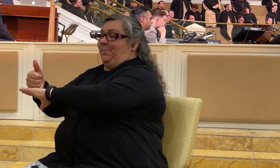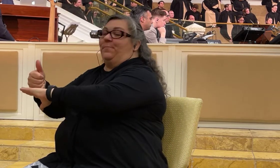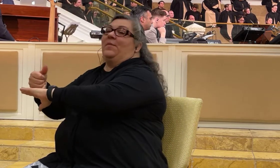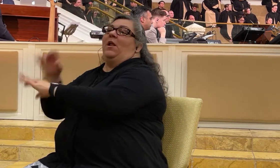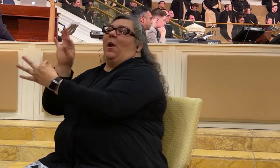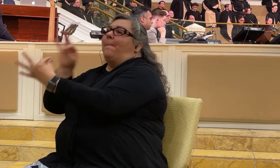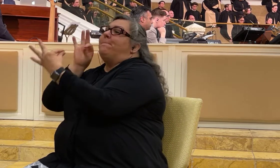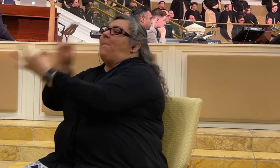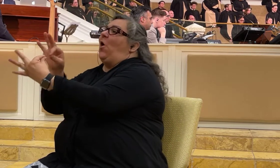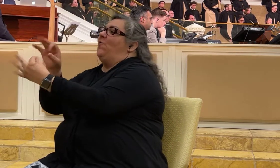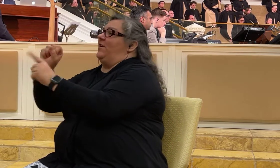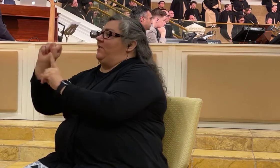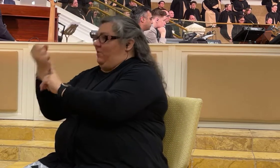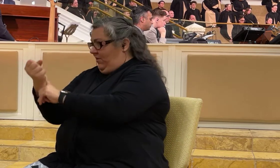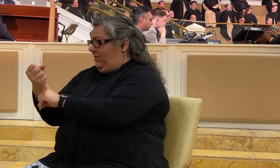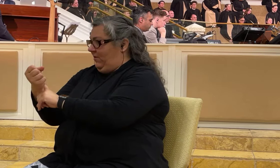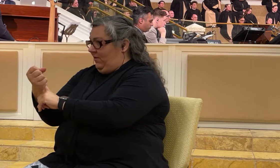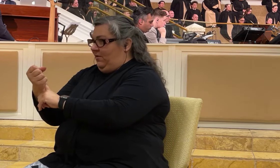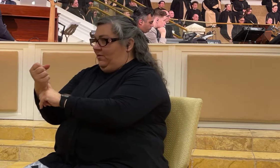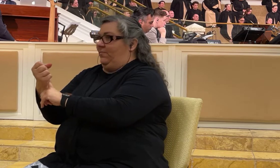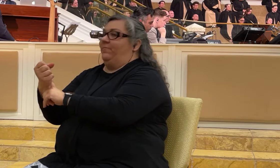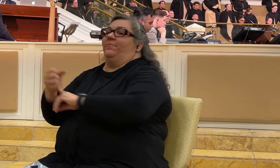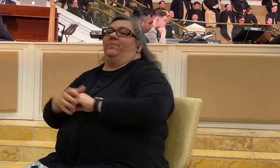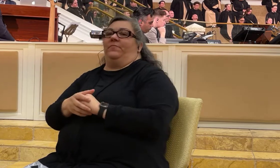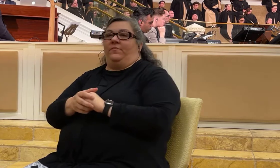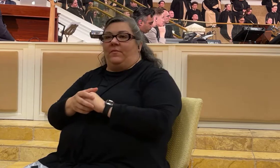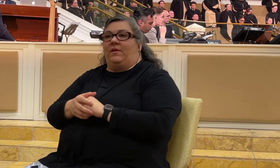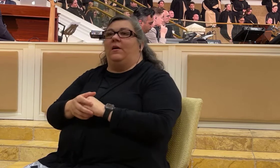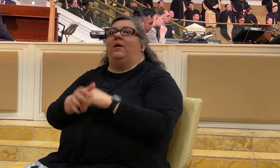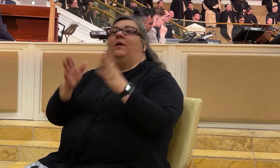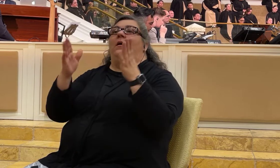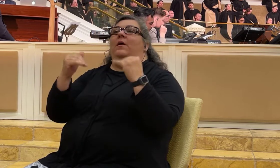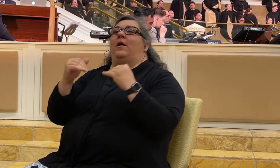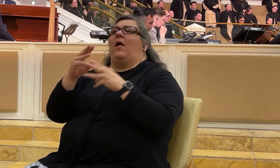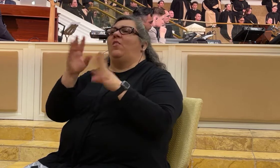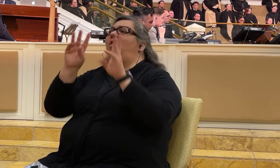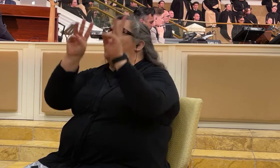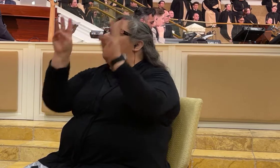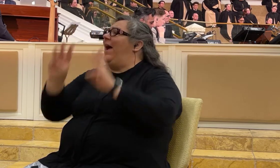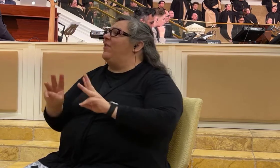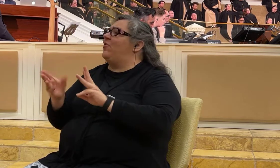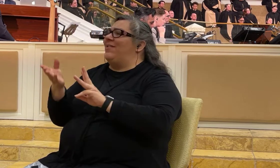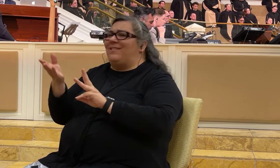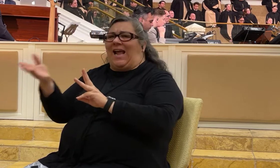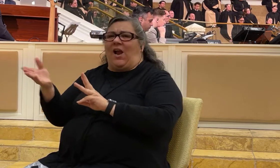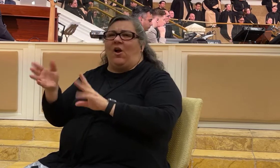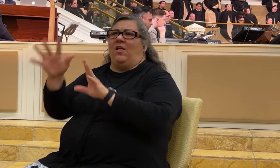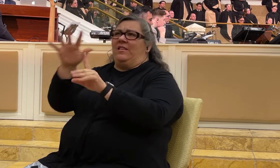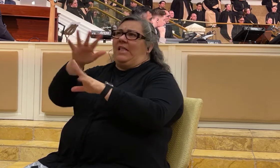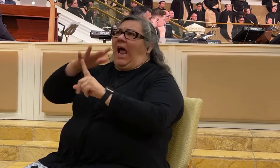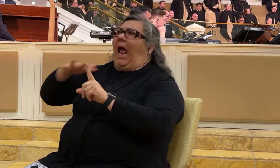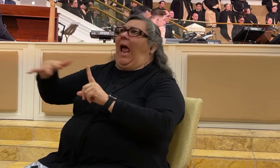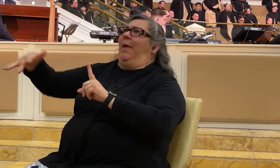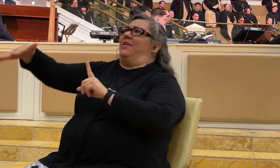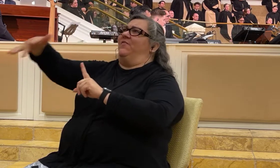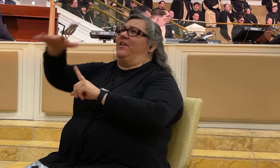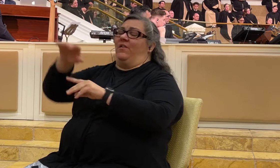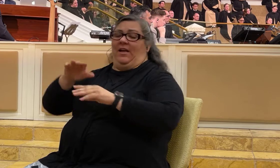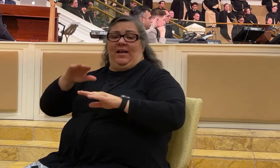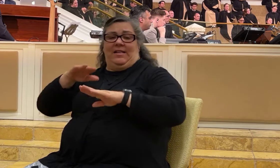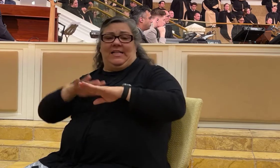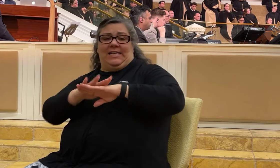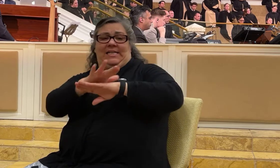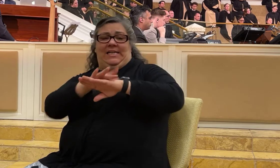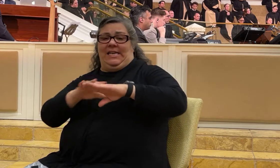geographical setting that does Israel. And so the weather, the atmosphere, the sea,